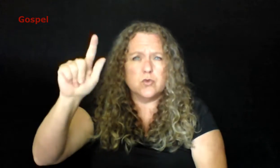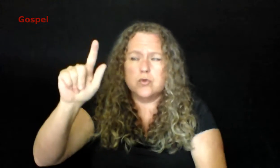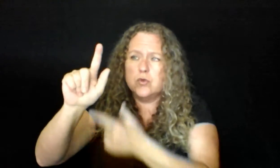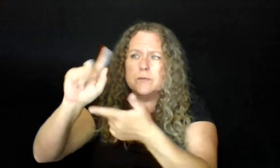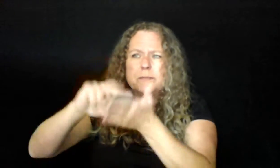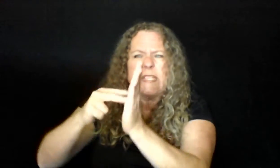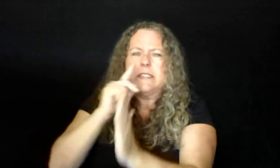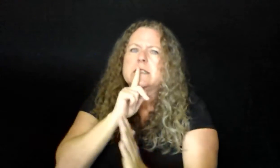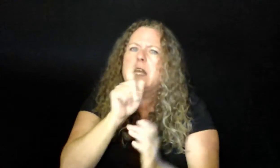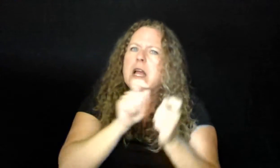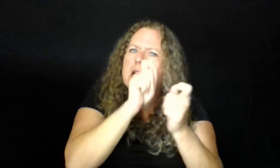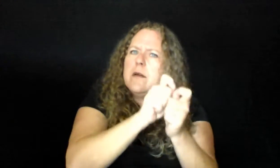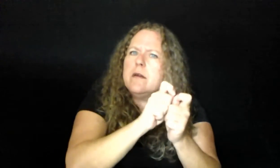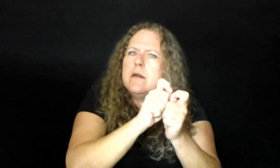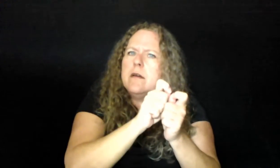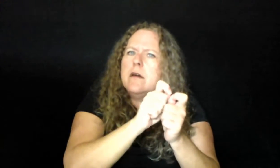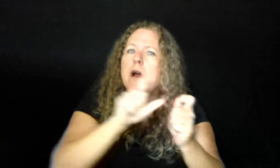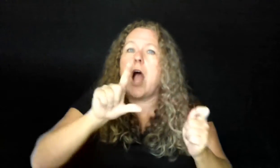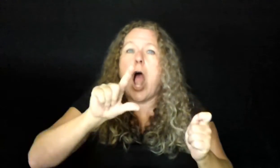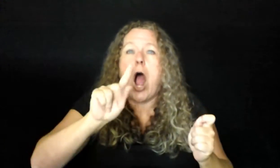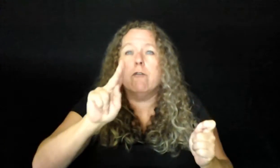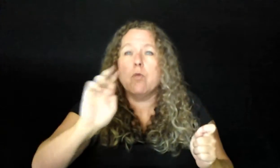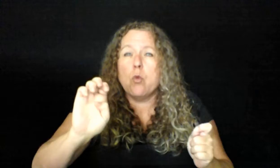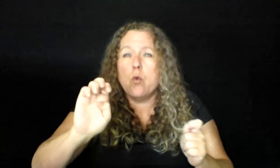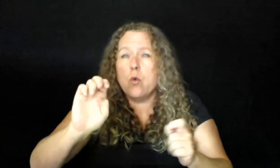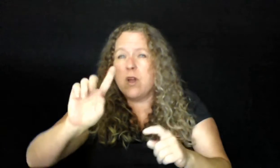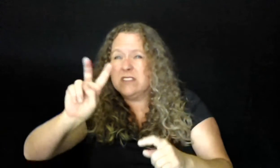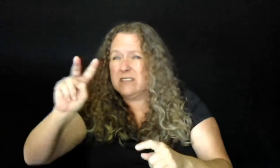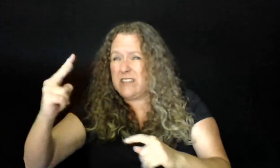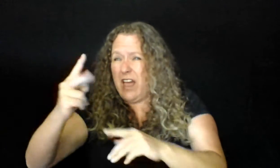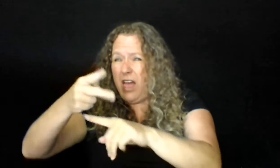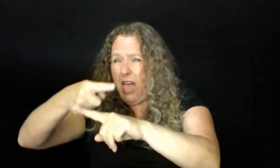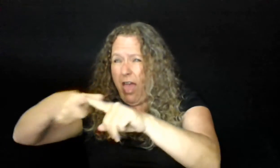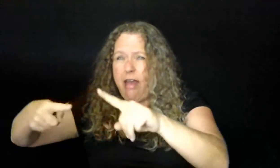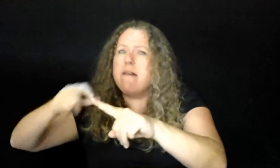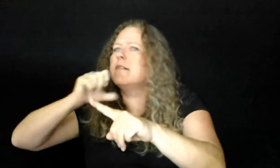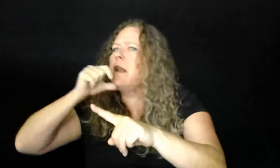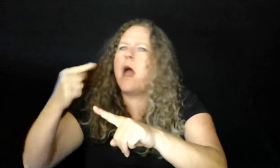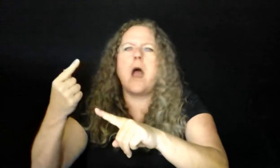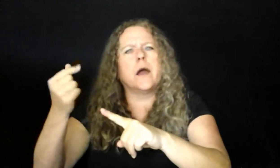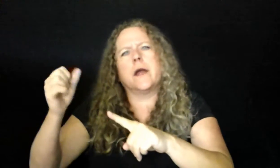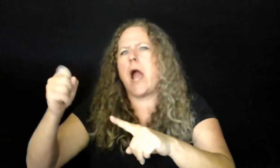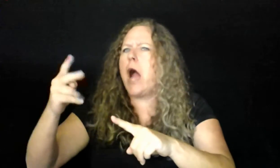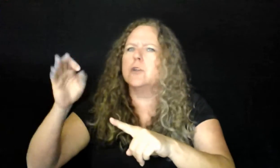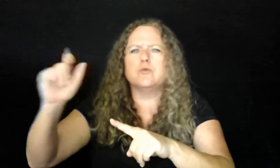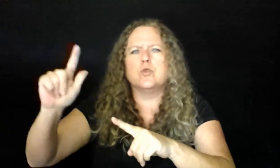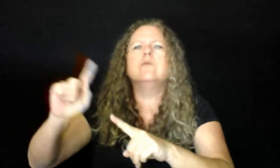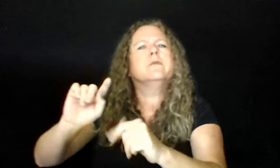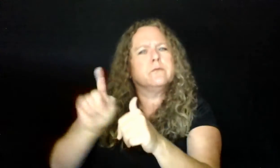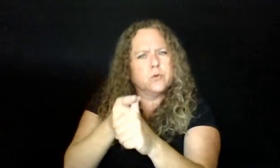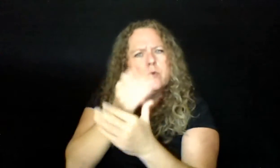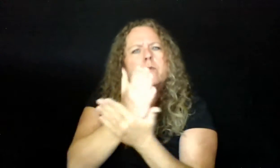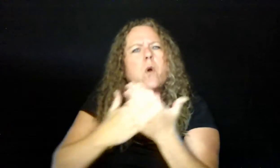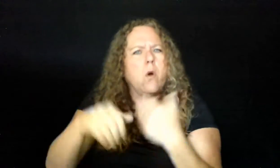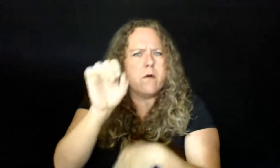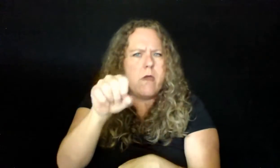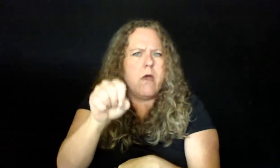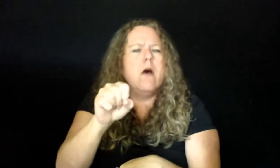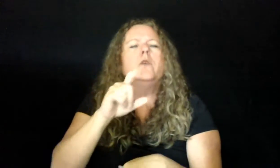the last half of Luke is not a gospel. The first half is. And so to avoid putting Luke and Acts outside of the gospels, they